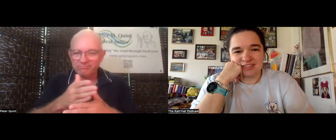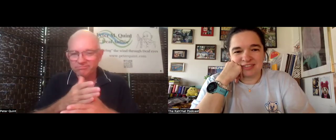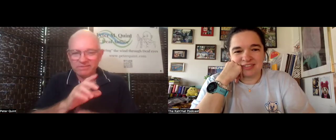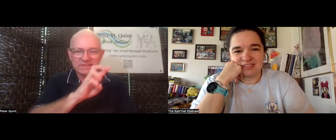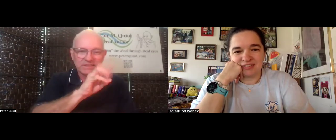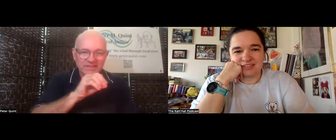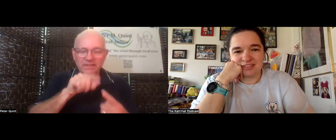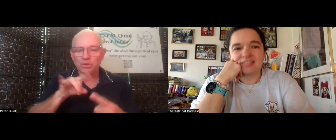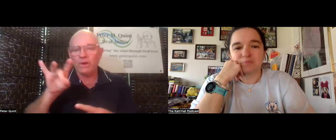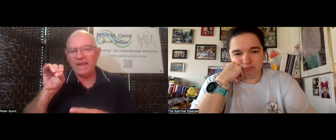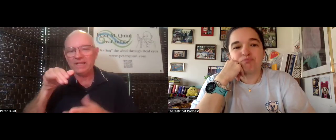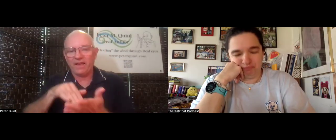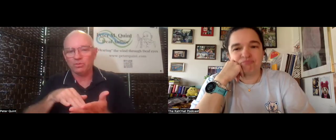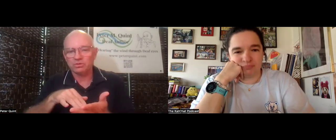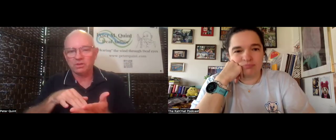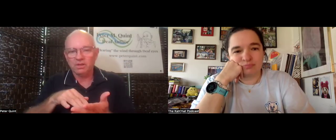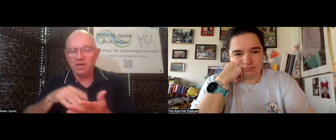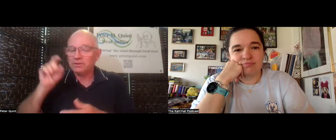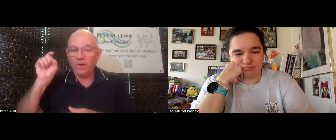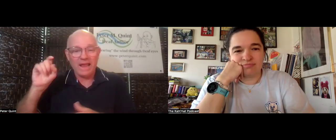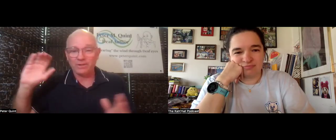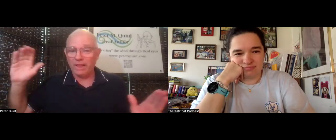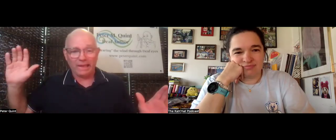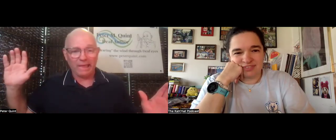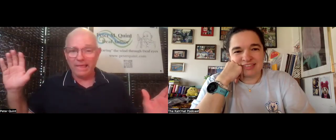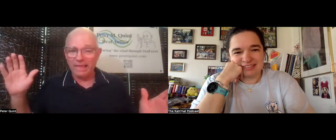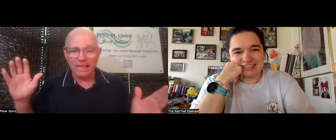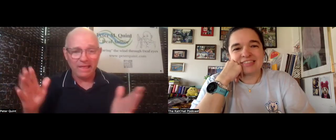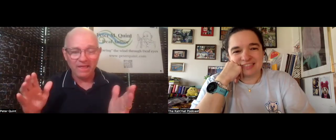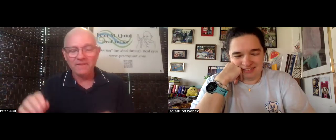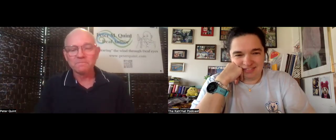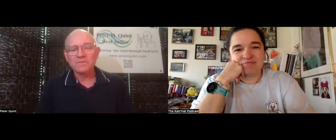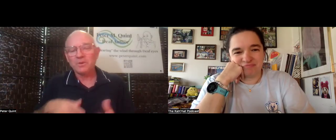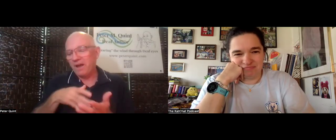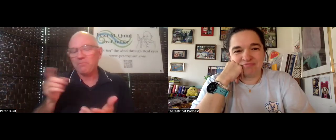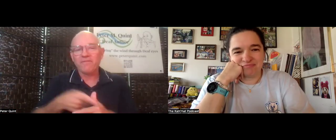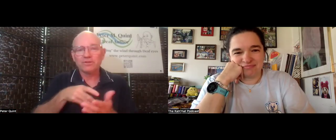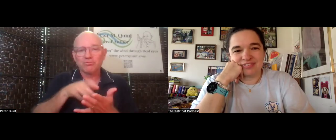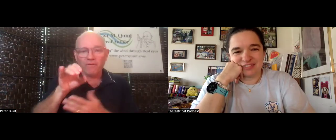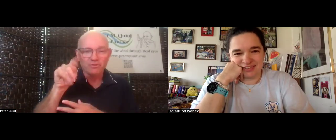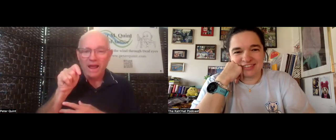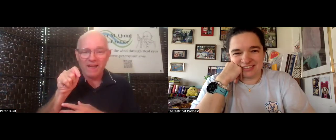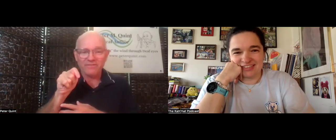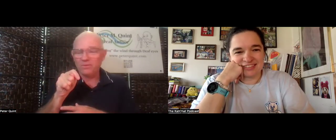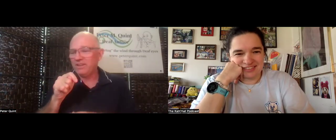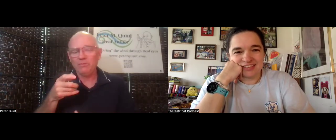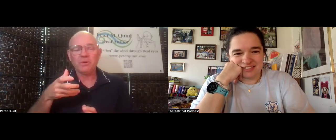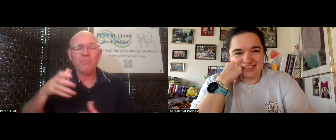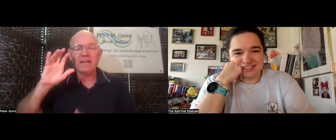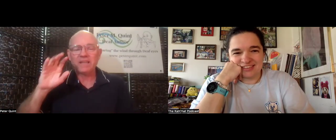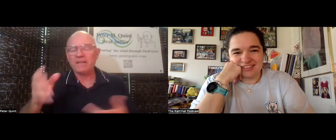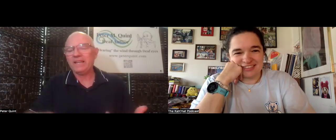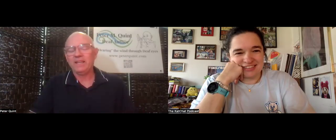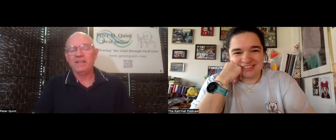be 60 to 80,000. Mhm. So I had to like, so my first rough draft, it